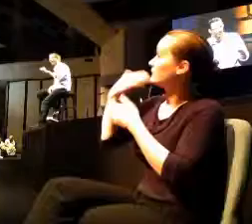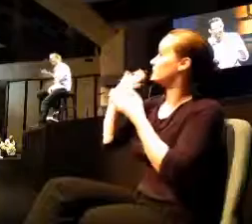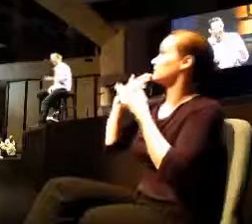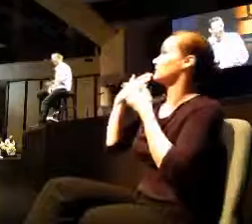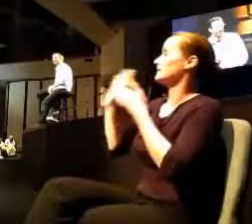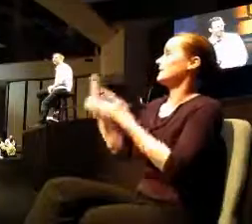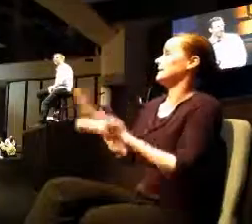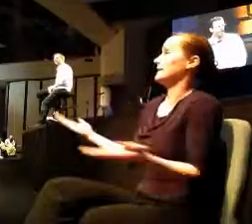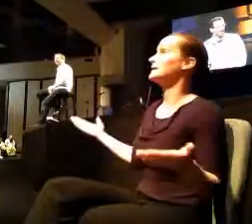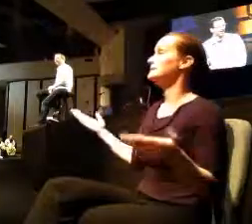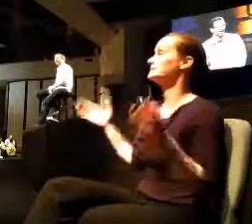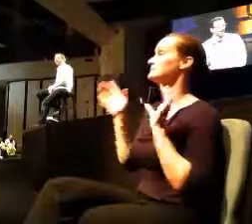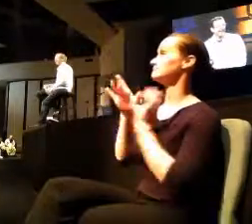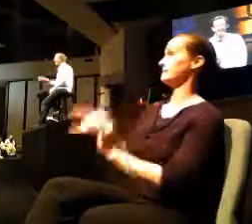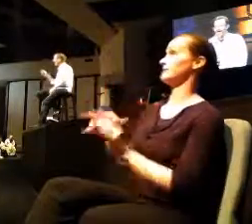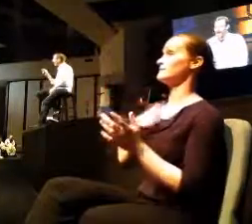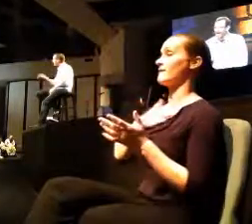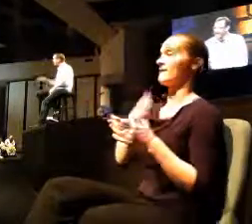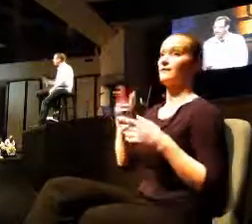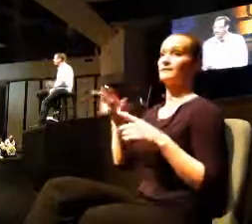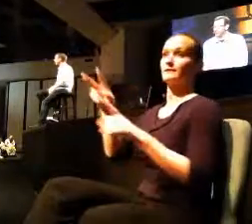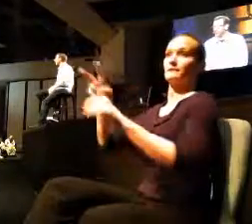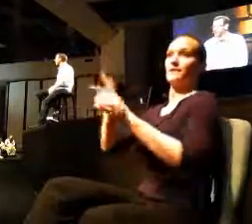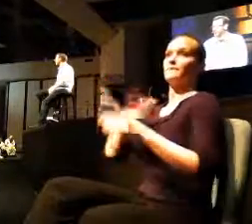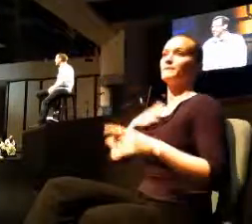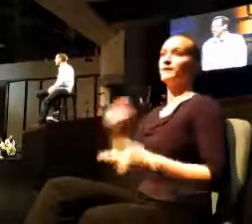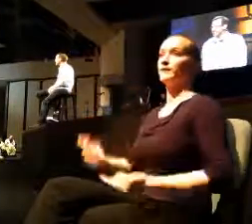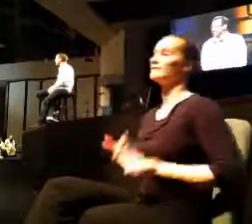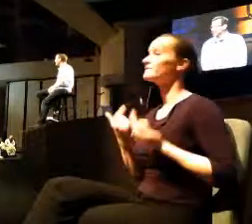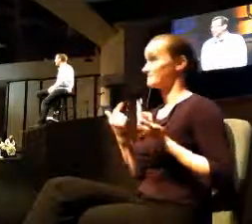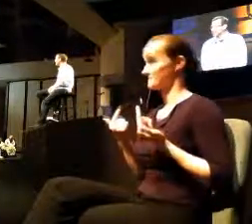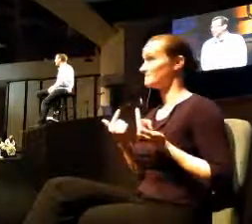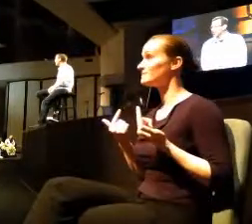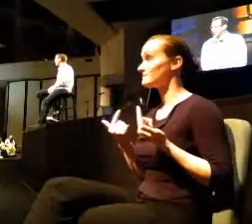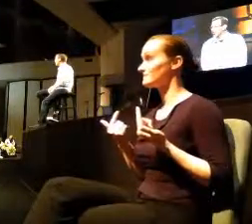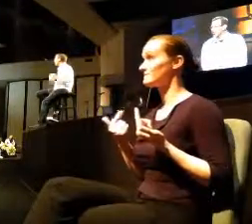for their life. And I think, friends,